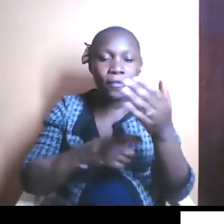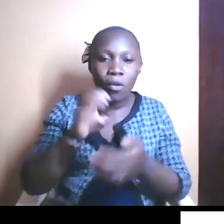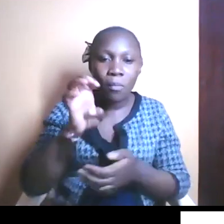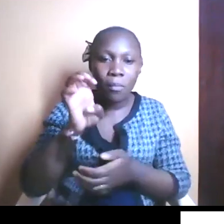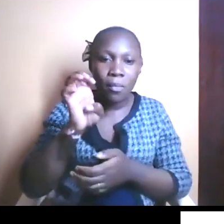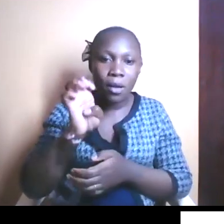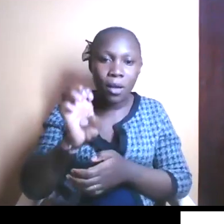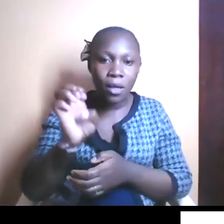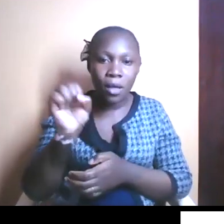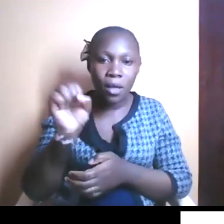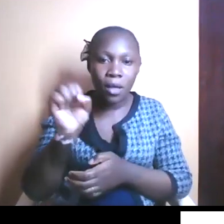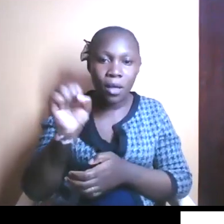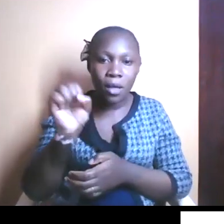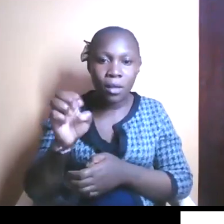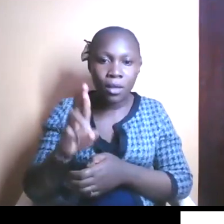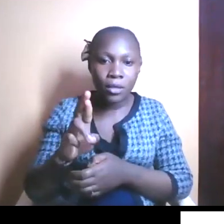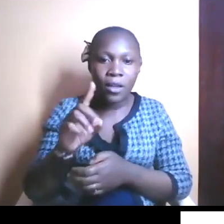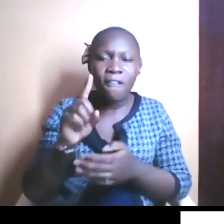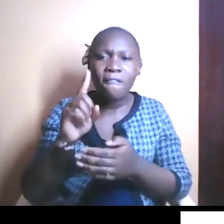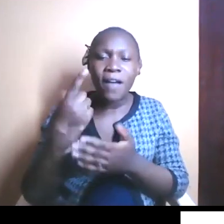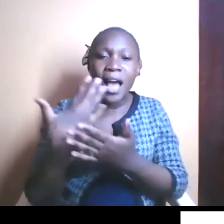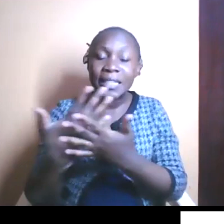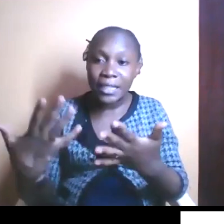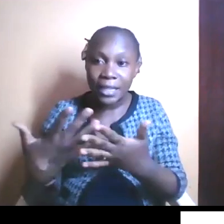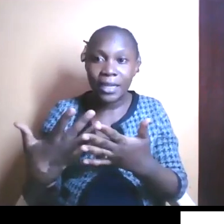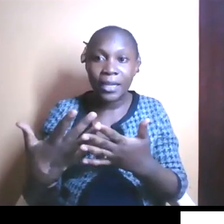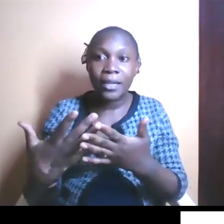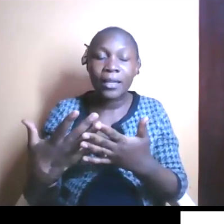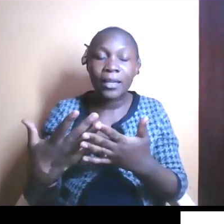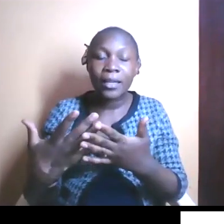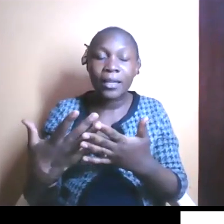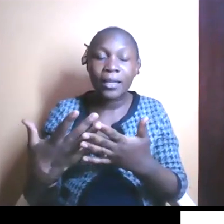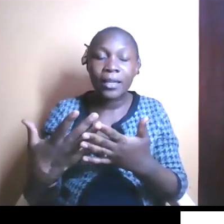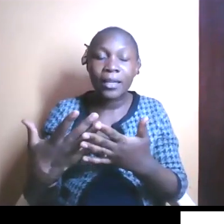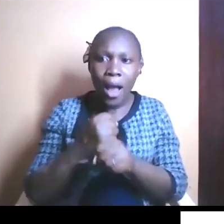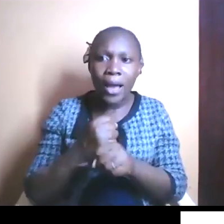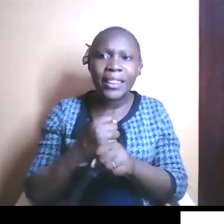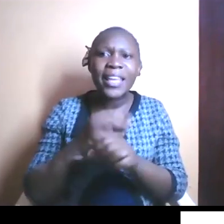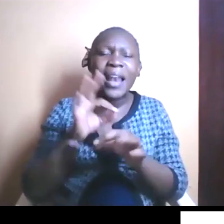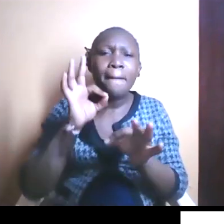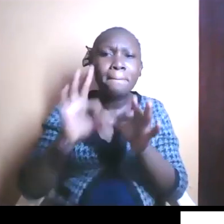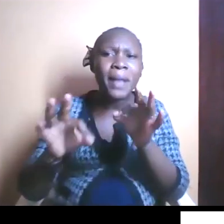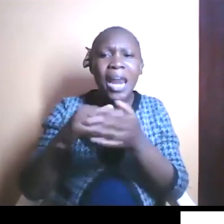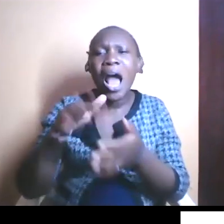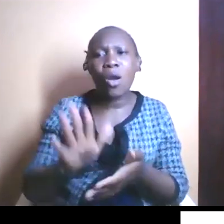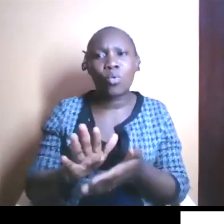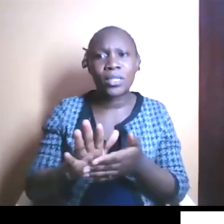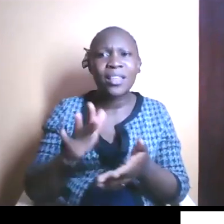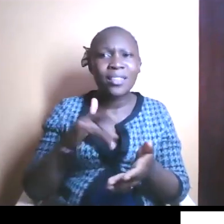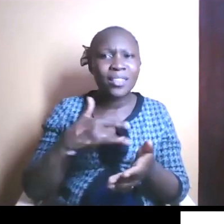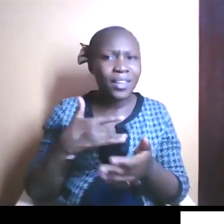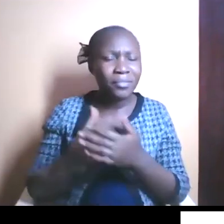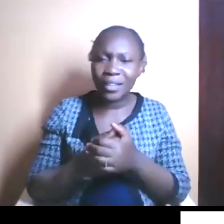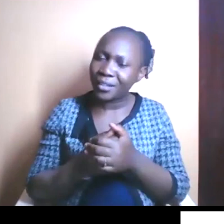that the first thing that employees are dealing with at that point is burnout. You know, burnout is now recognized as an occupational